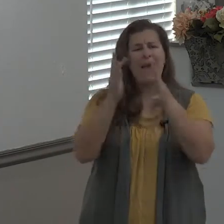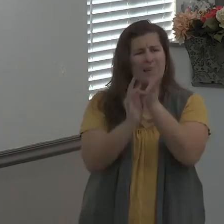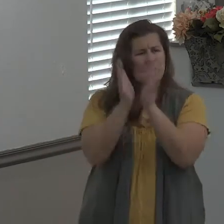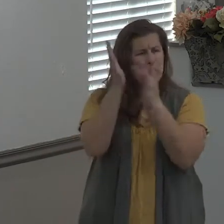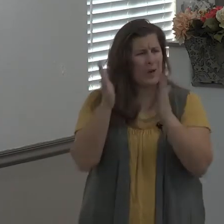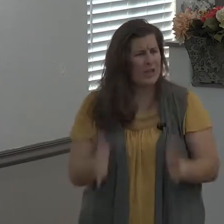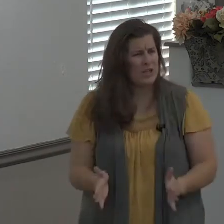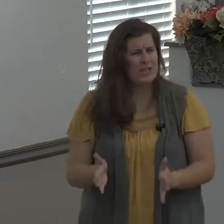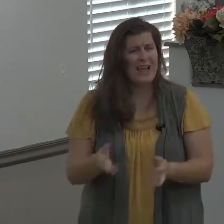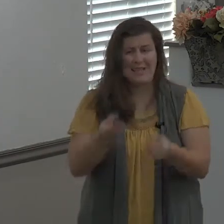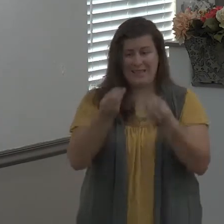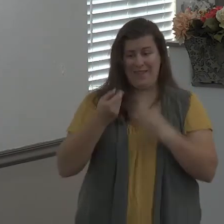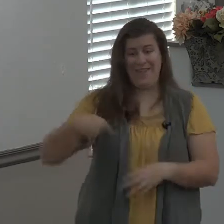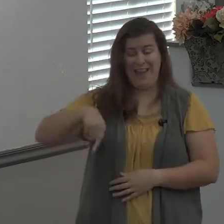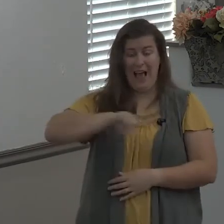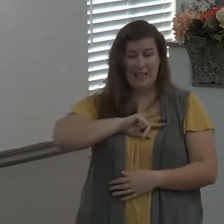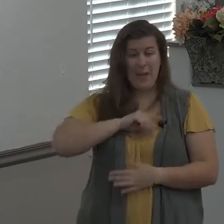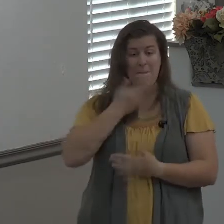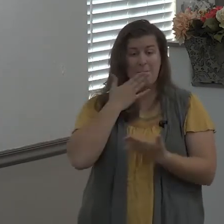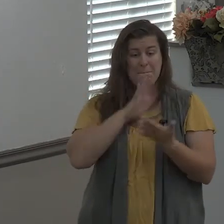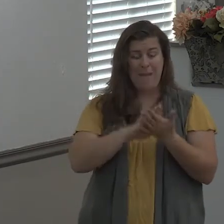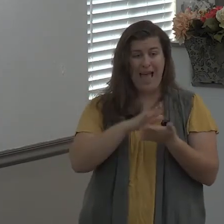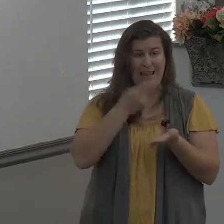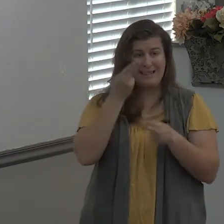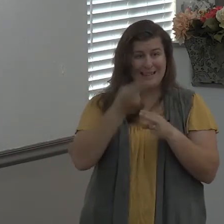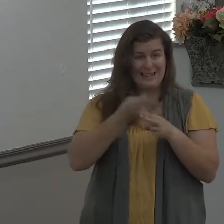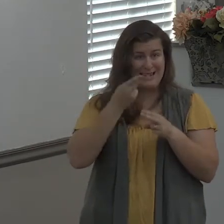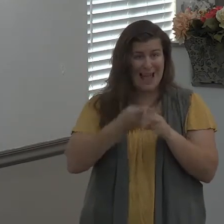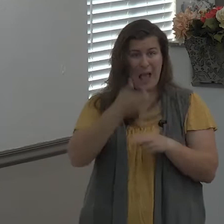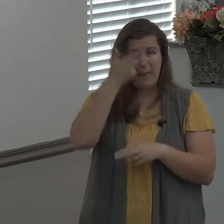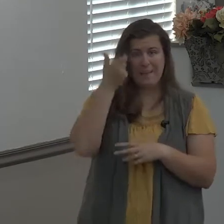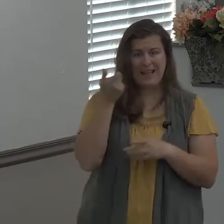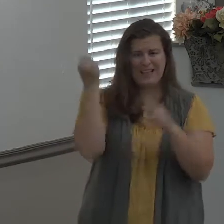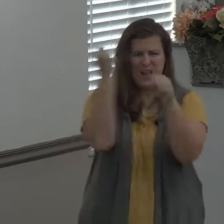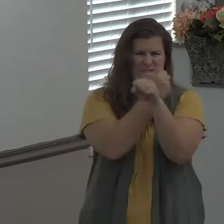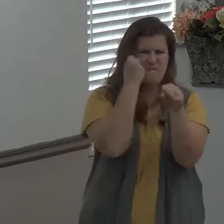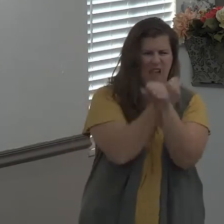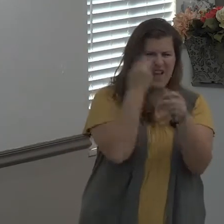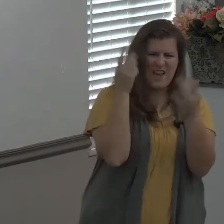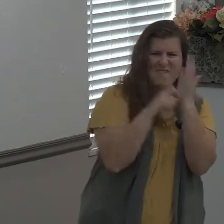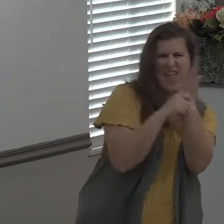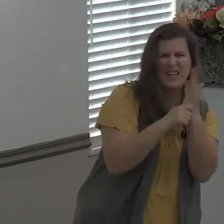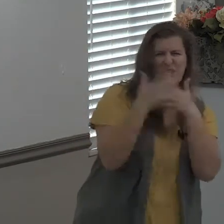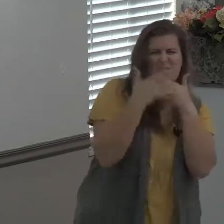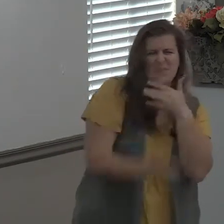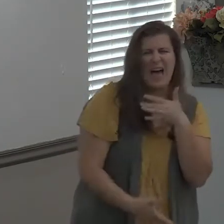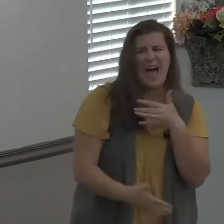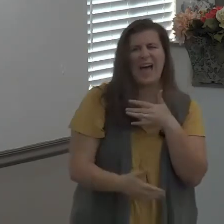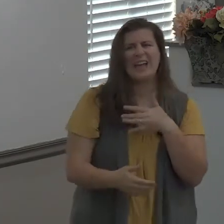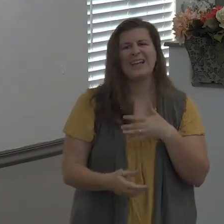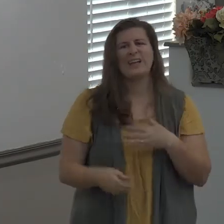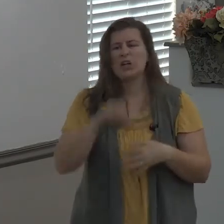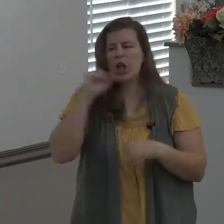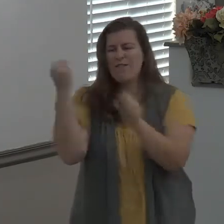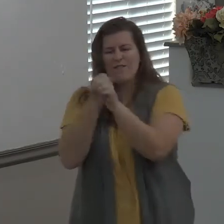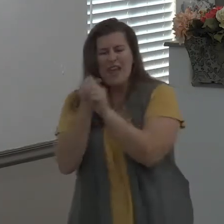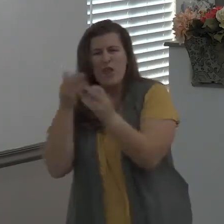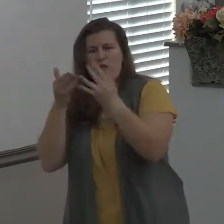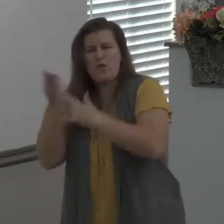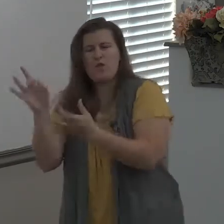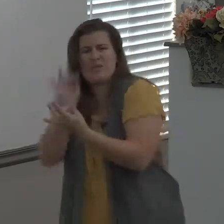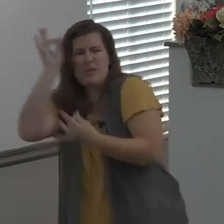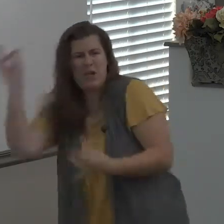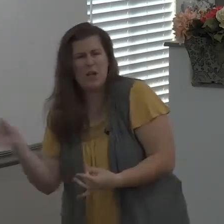it saddens me when I realize how many Christians have given us a bad name because they've taken